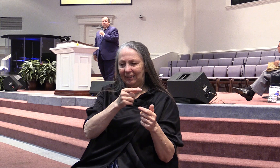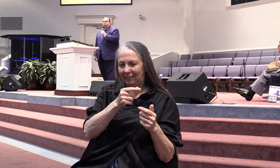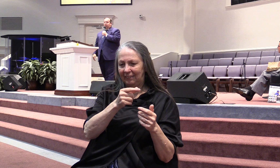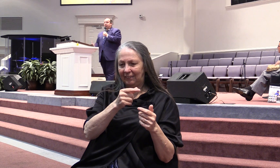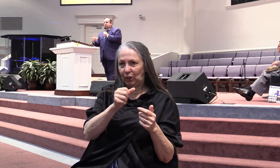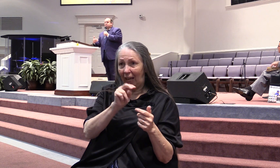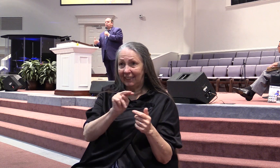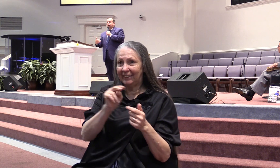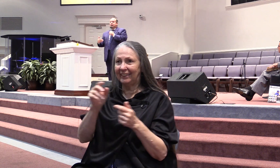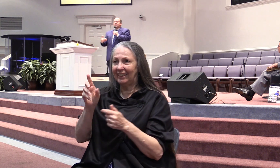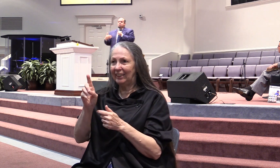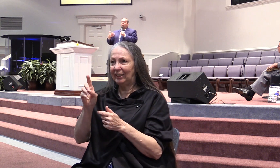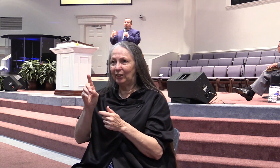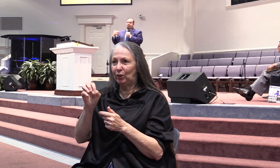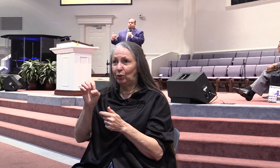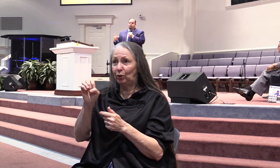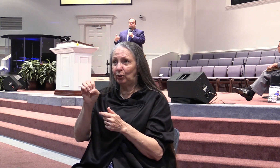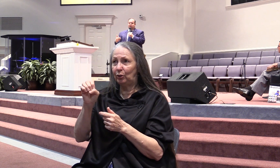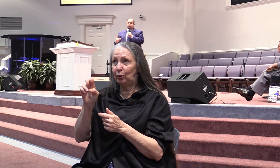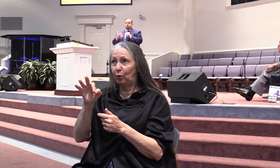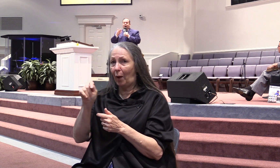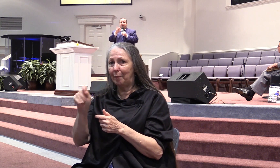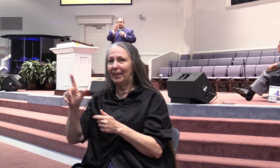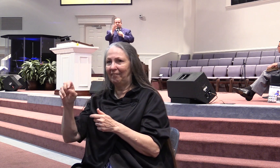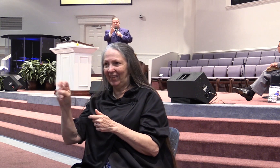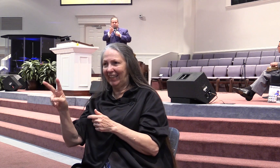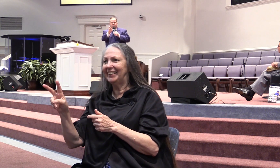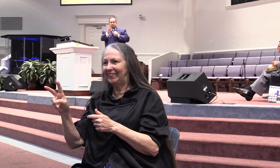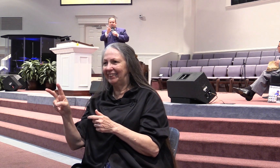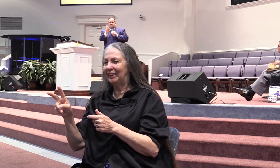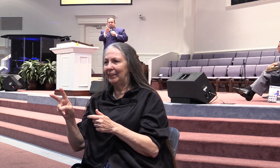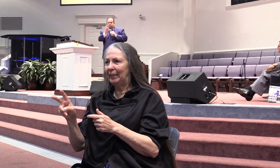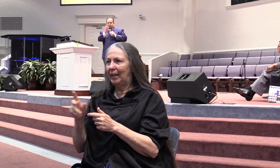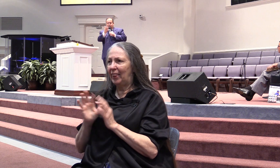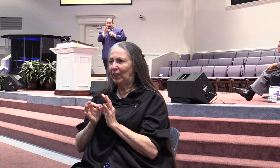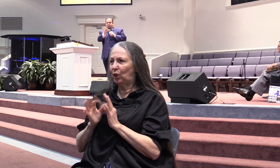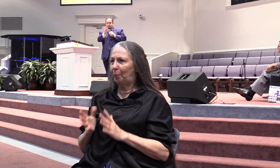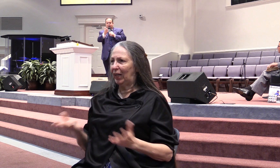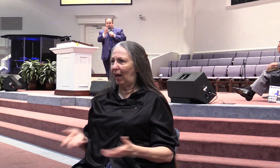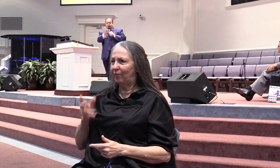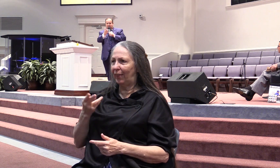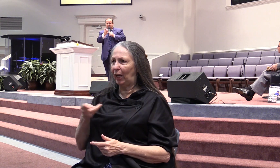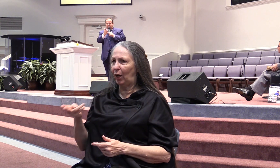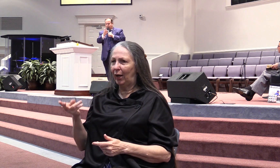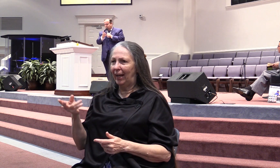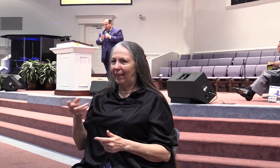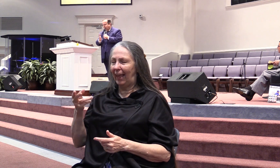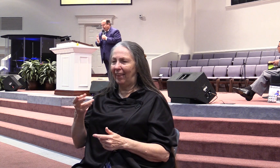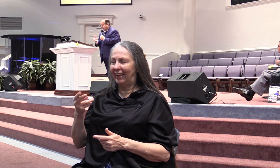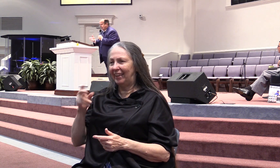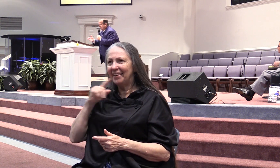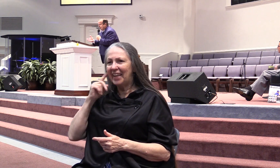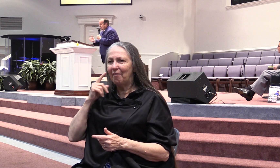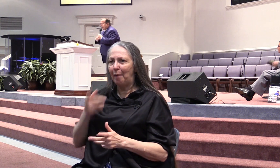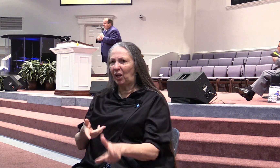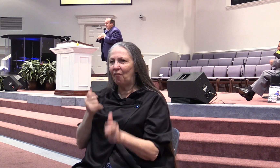you very quickly, and at this moment, more than even previously, I'm going to drive the interpreter for the hearing impaired crazy because I'm going to go so